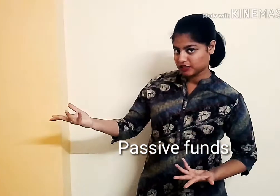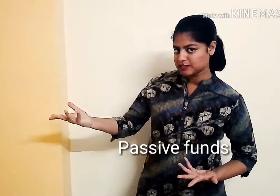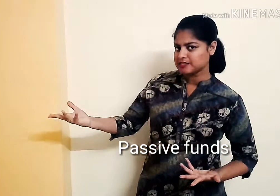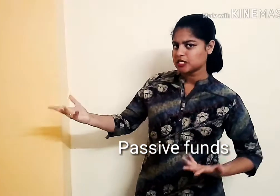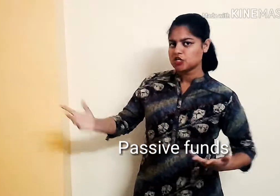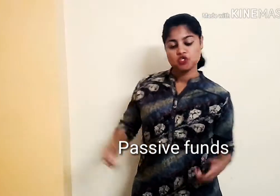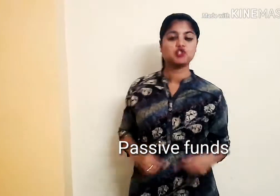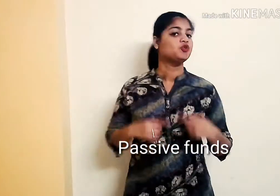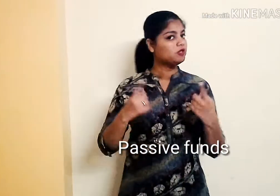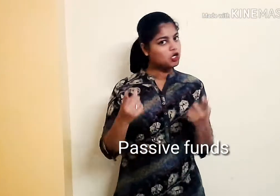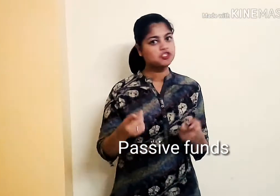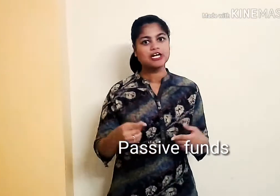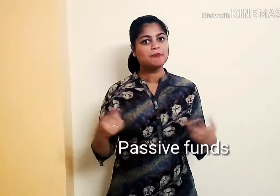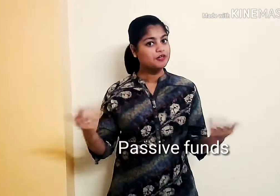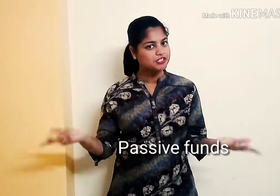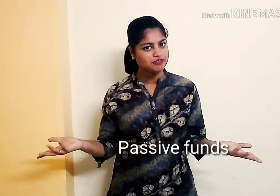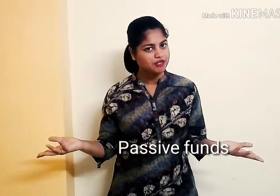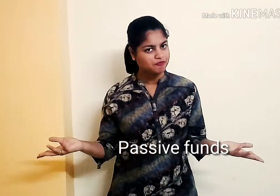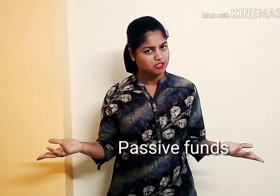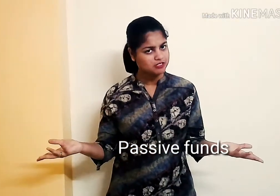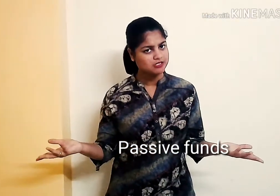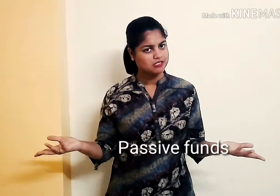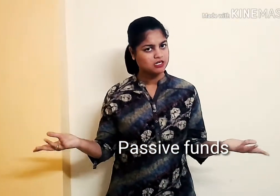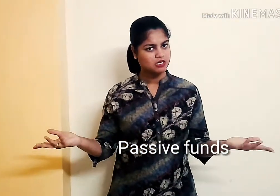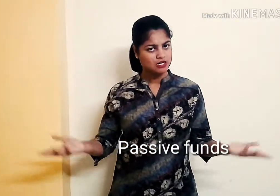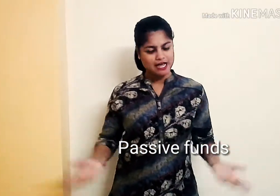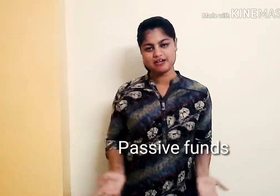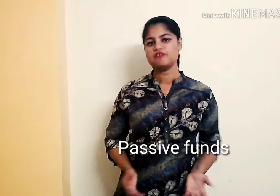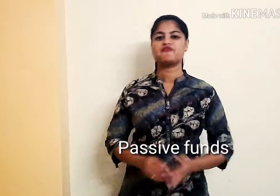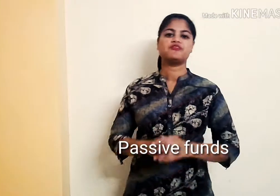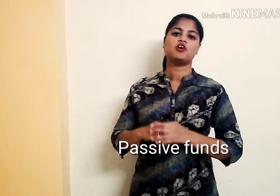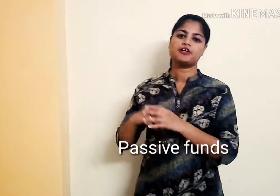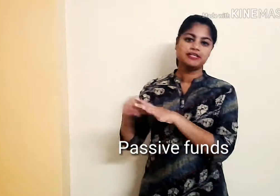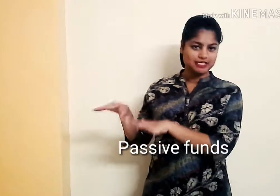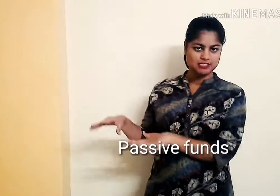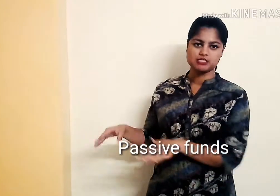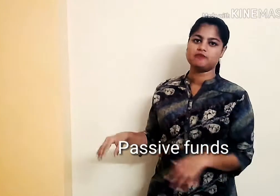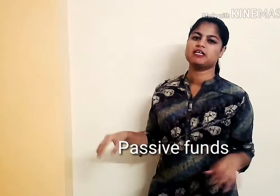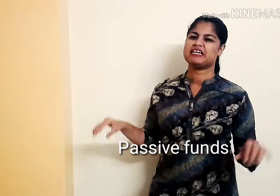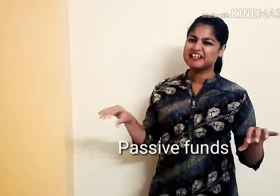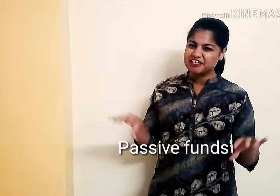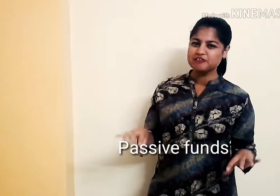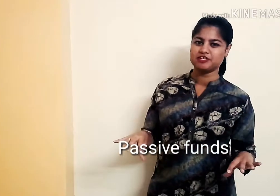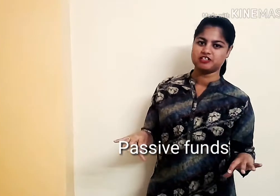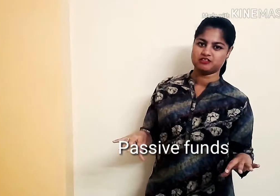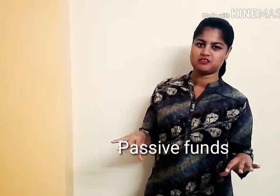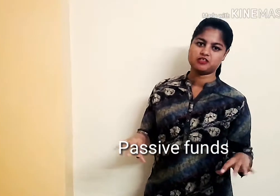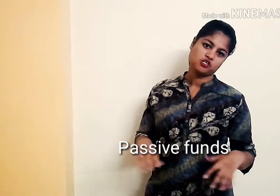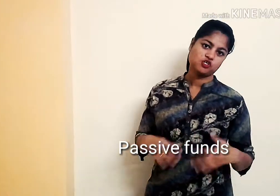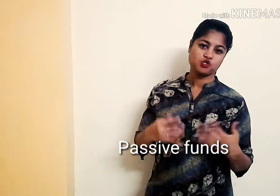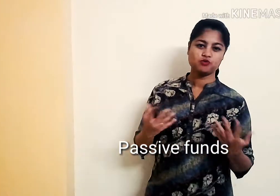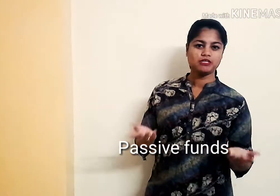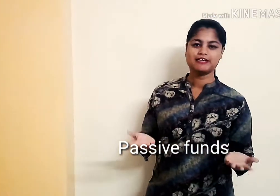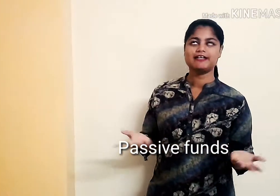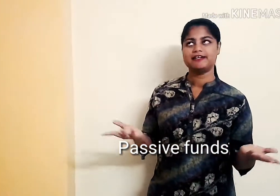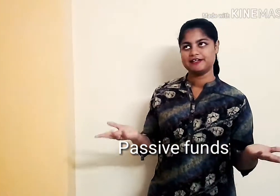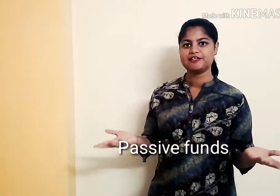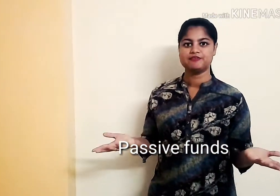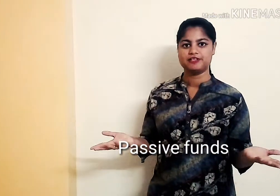returns, so you will also get positive returns. And if your index is giving negative returns, so you will get negative